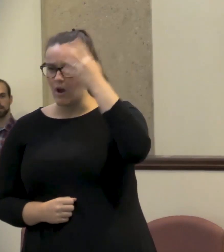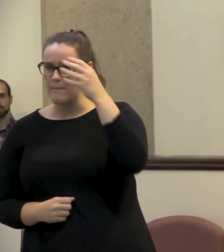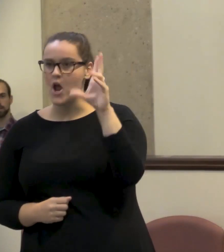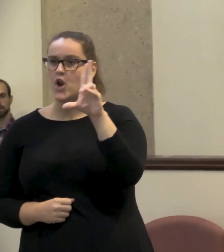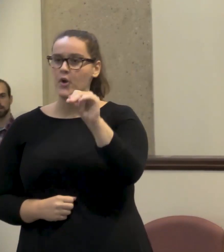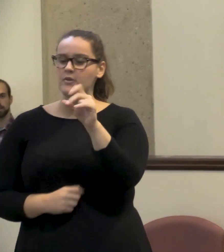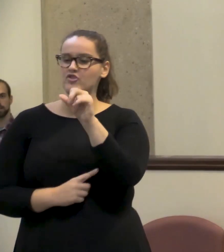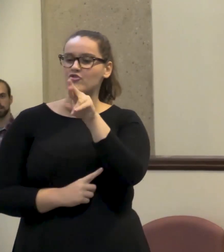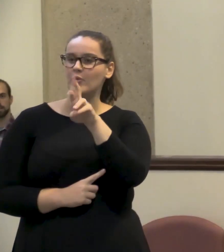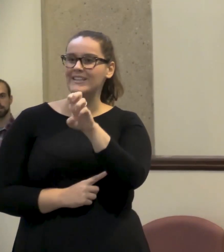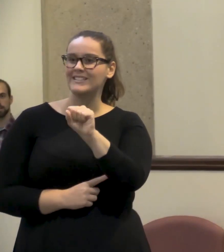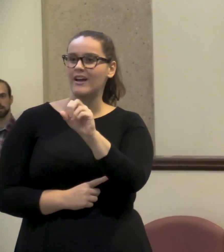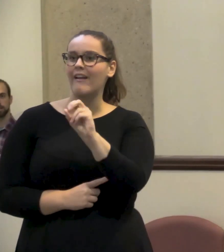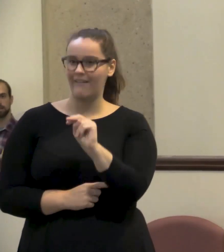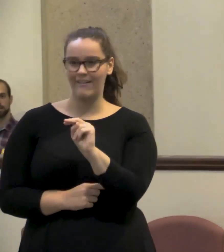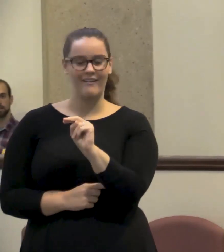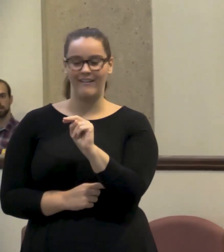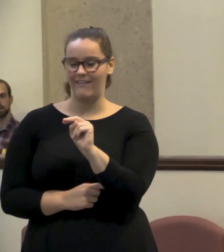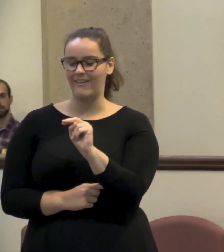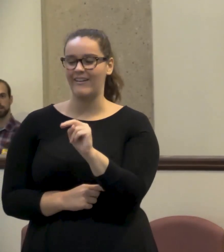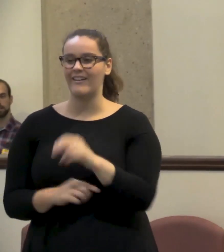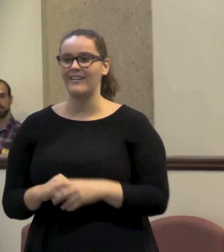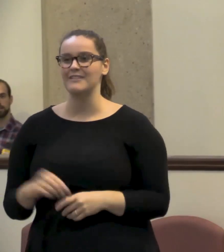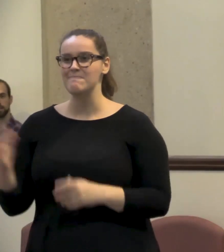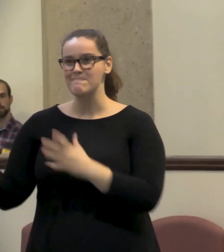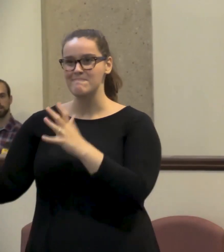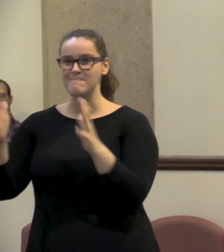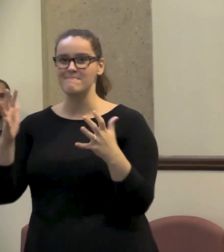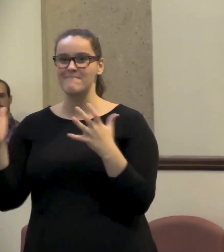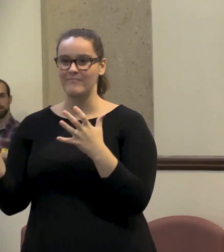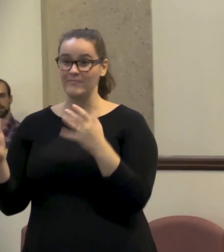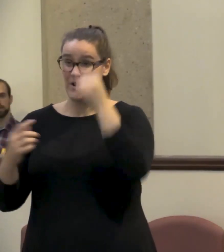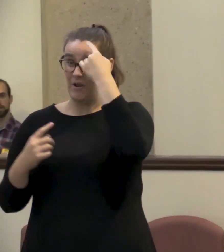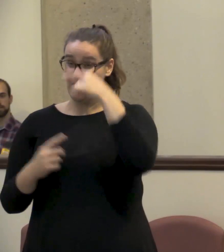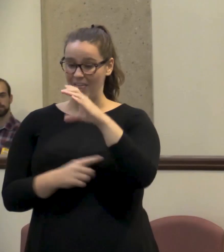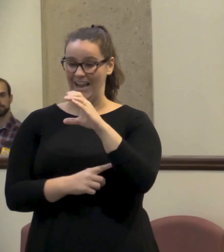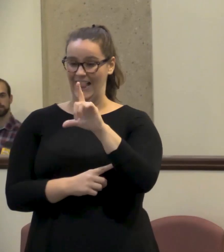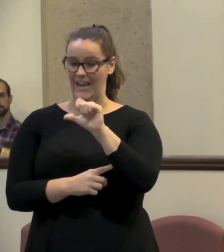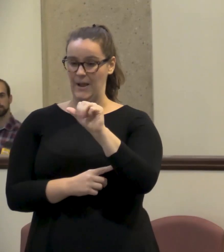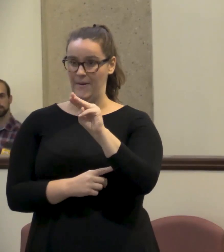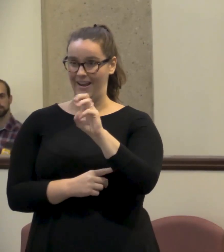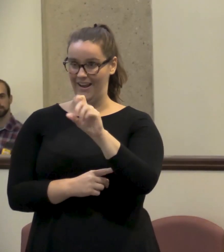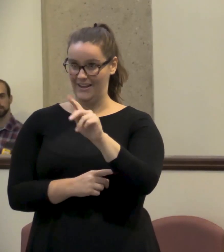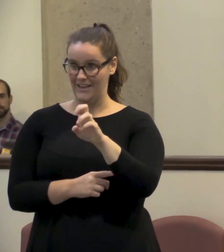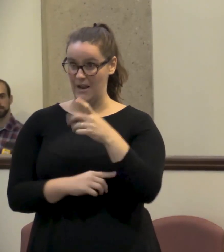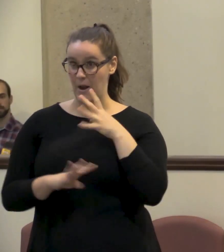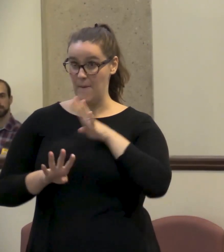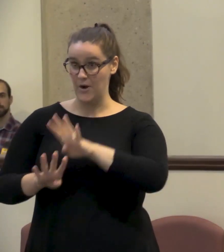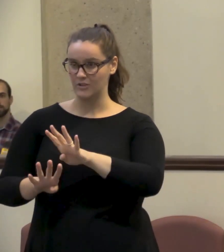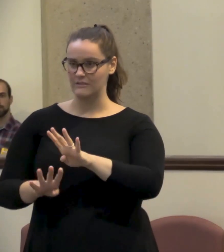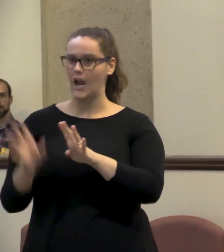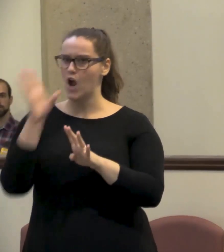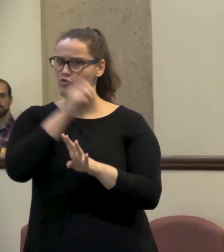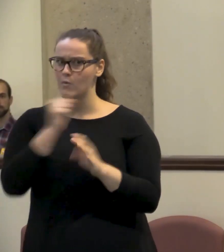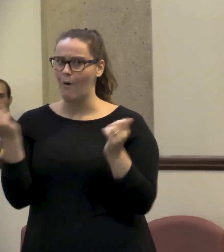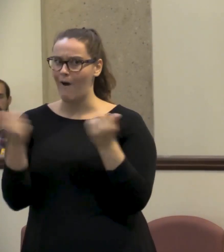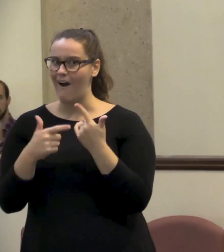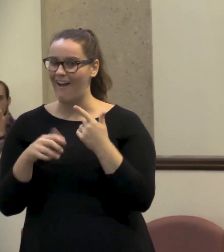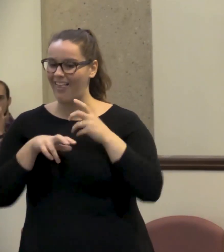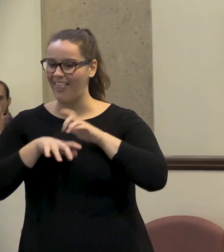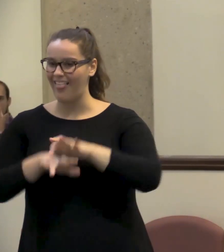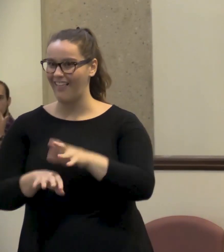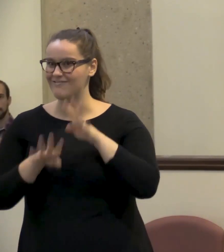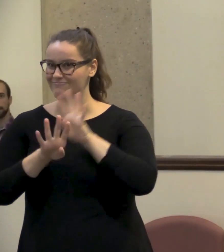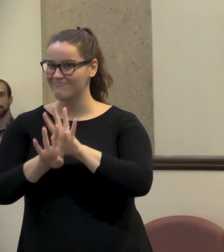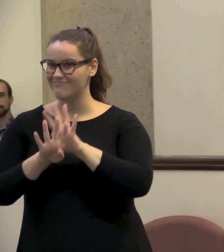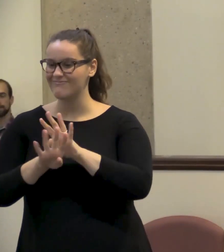treason. And then the climate march, and I assume you guys were at the climate march. That was a great